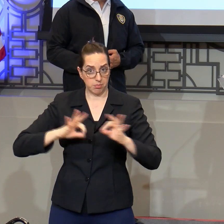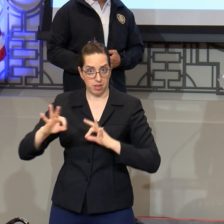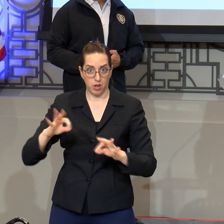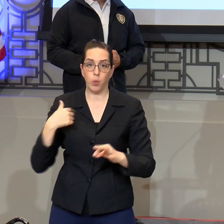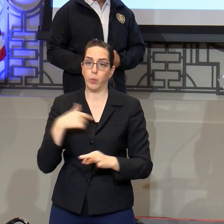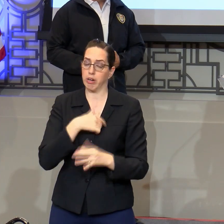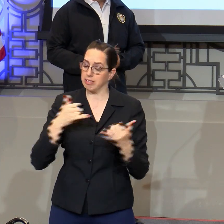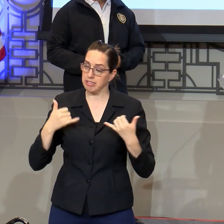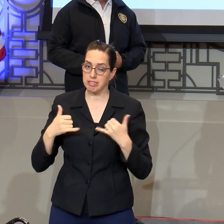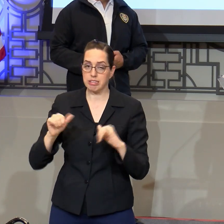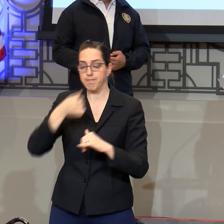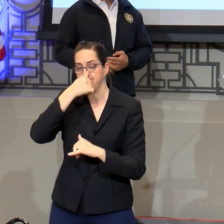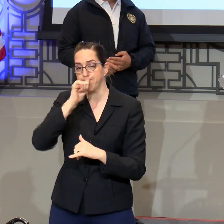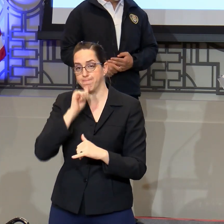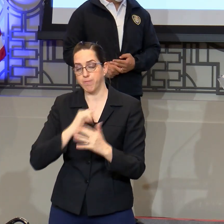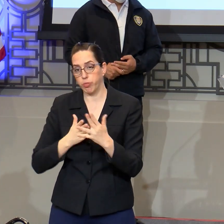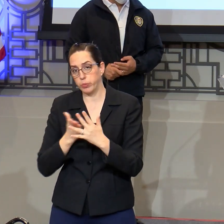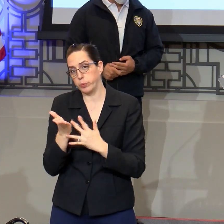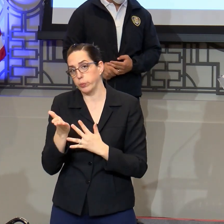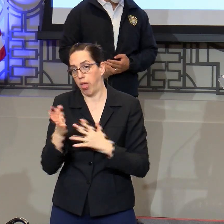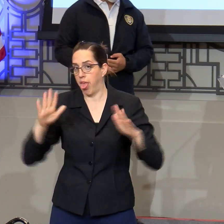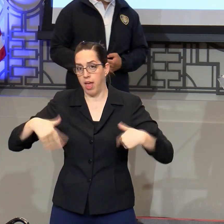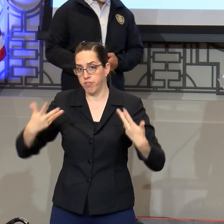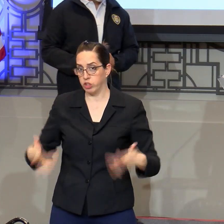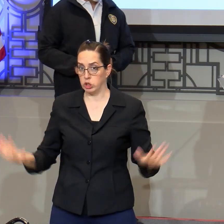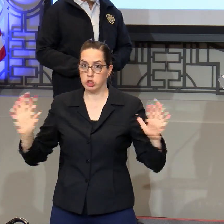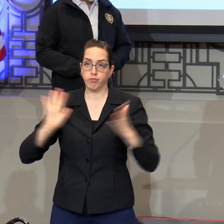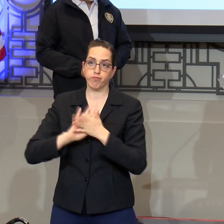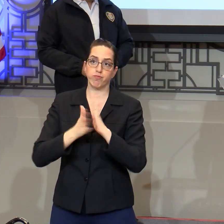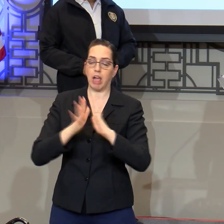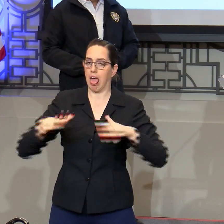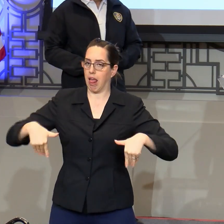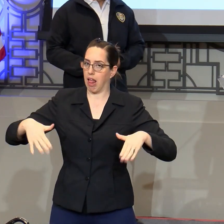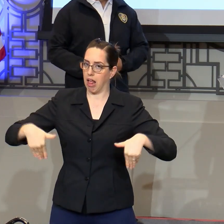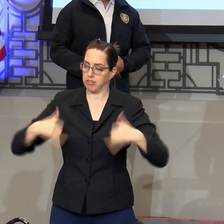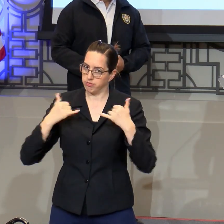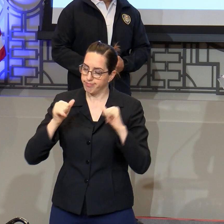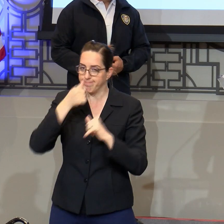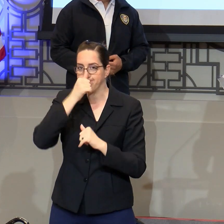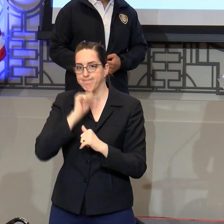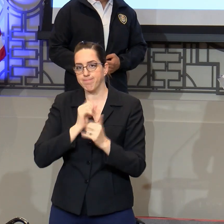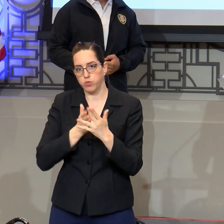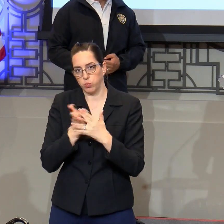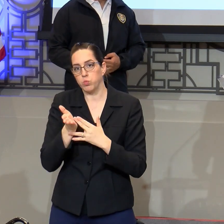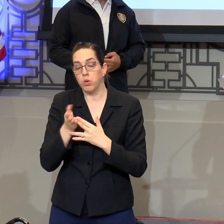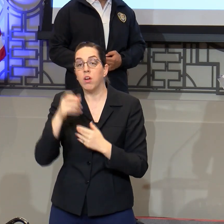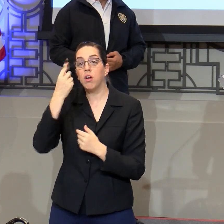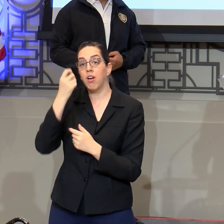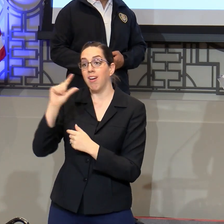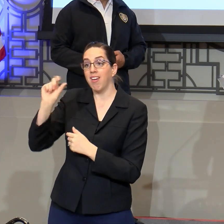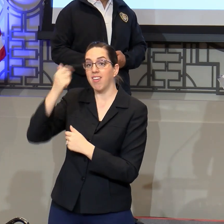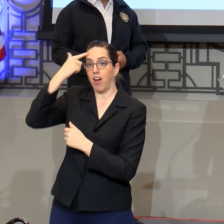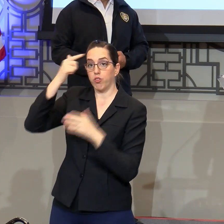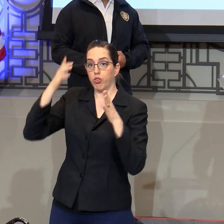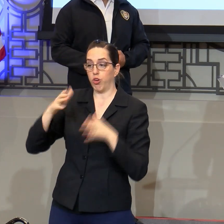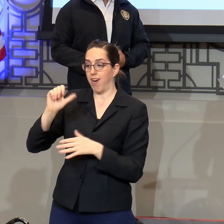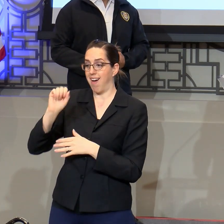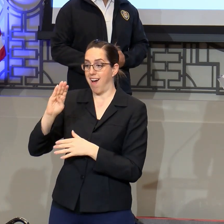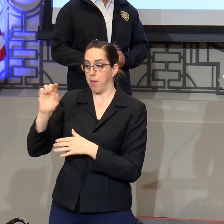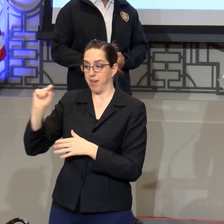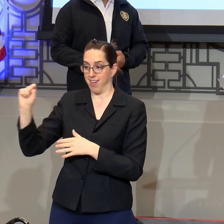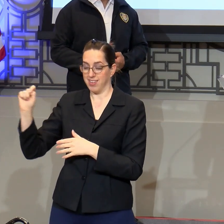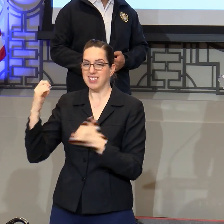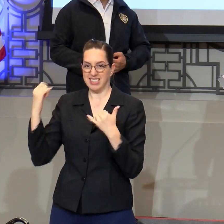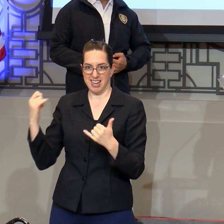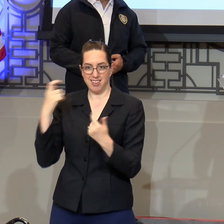the storm, and we are not yet out of the storm. I know Governor Abbott made an announcement earlier today